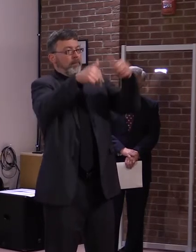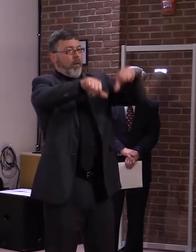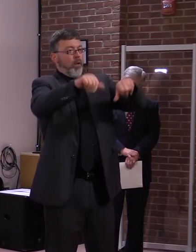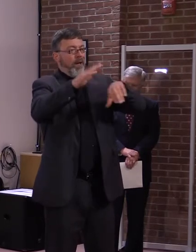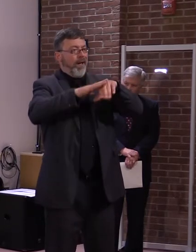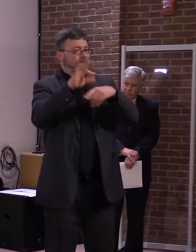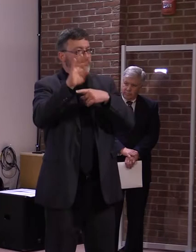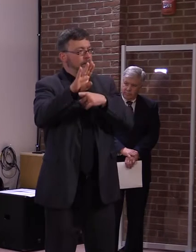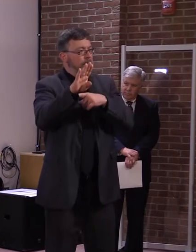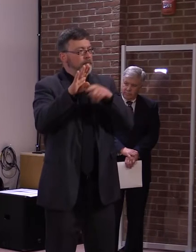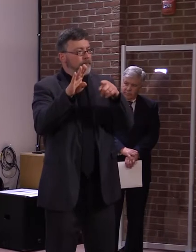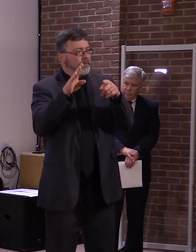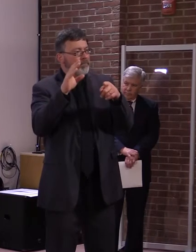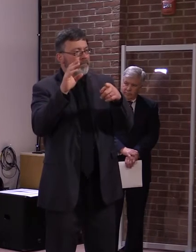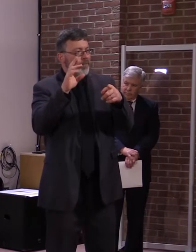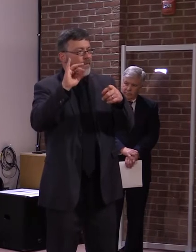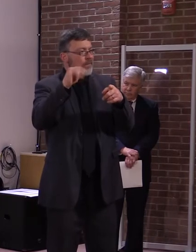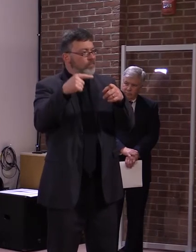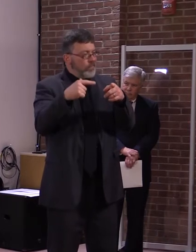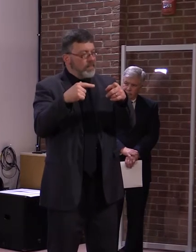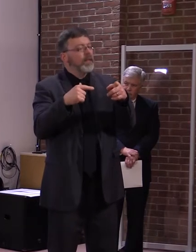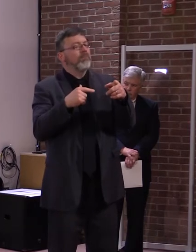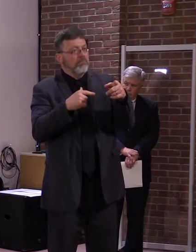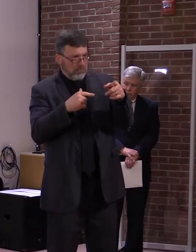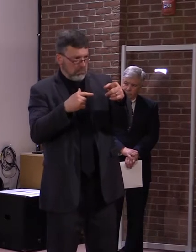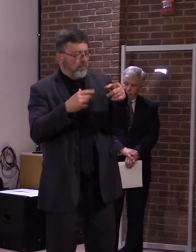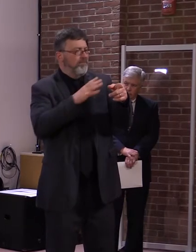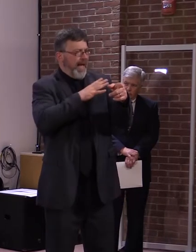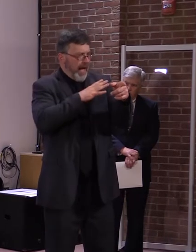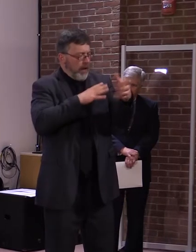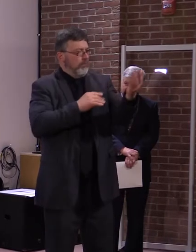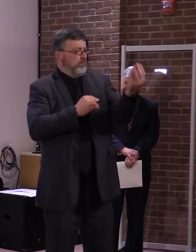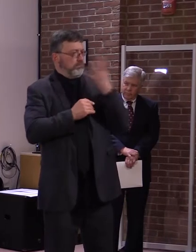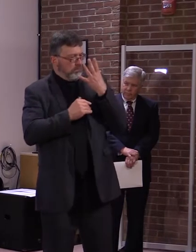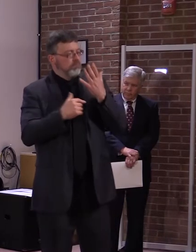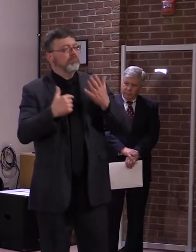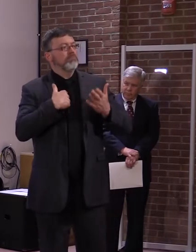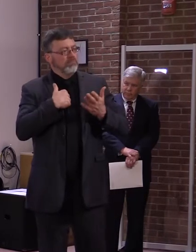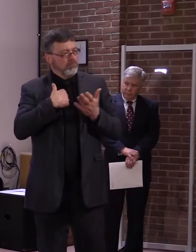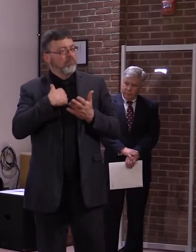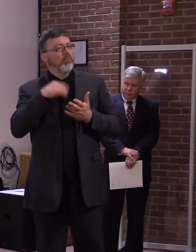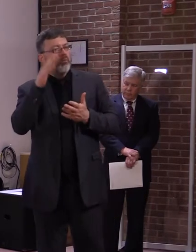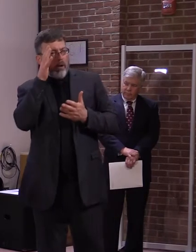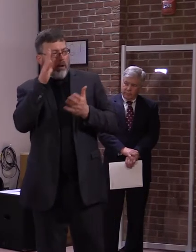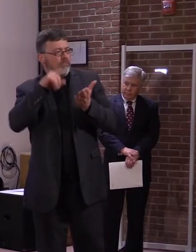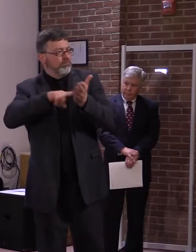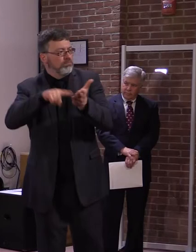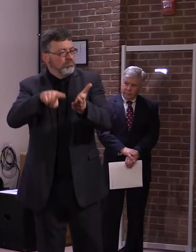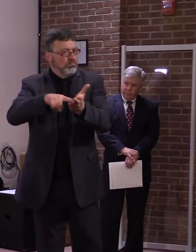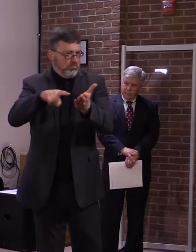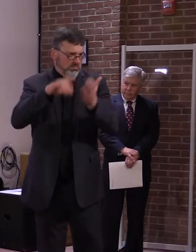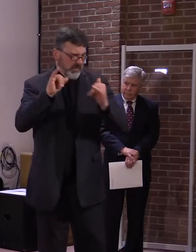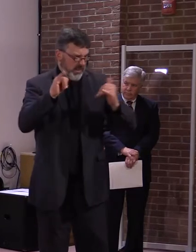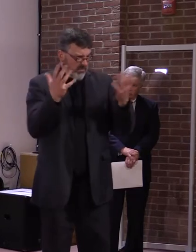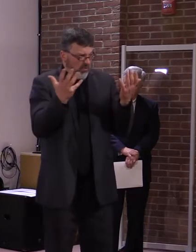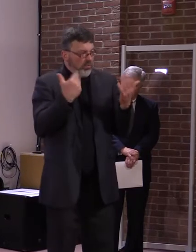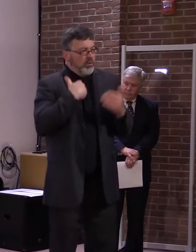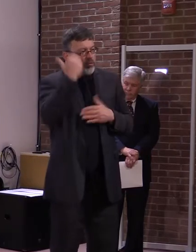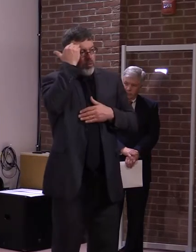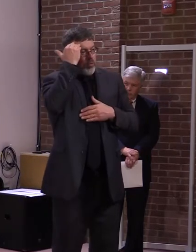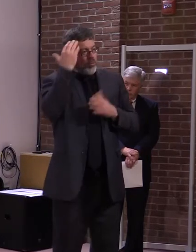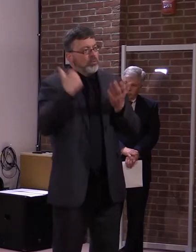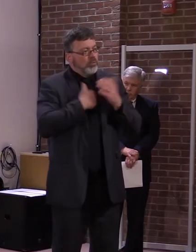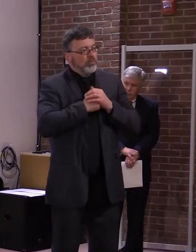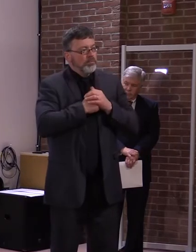looking into it and following their processes. So that's all the information I have on it at this time. But it is separate from the